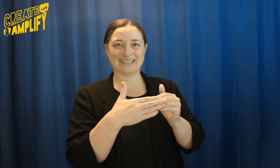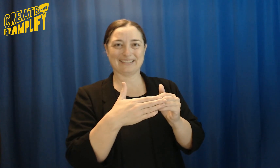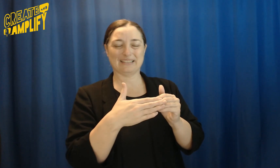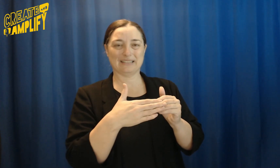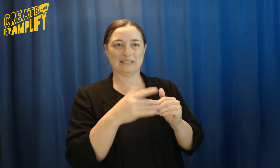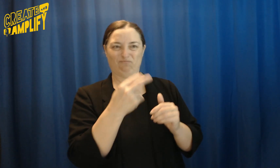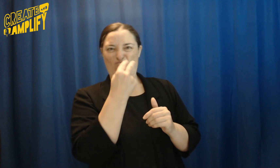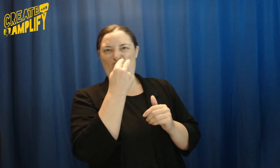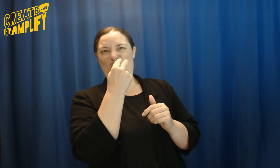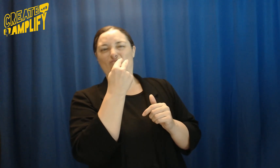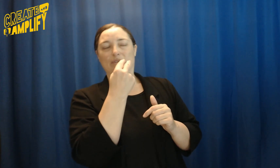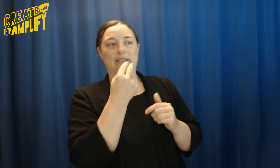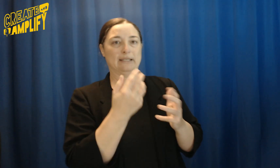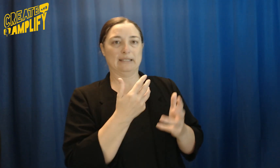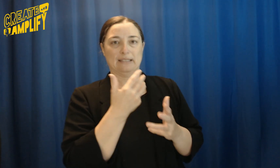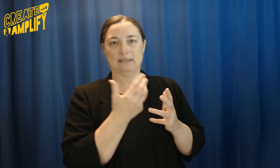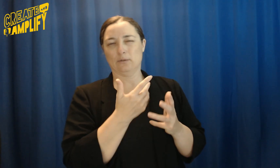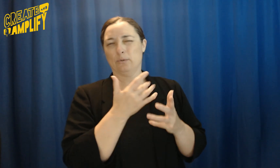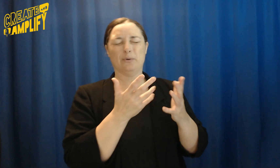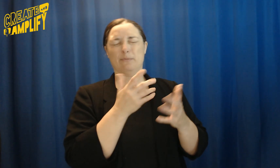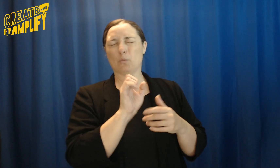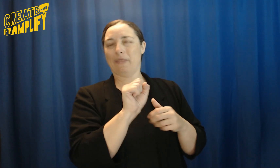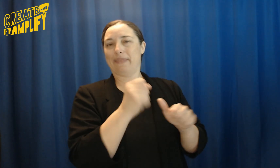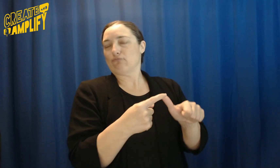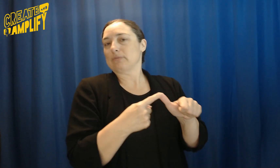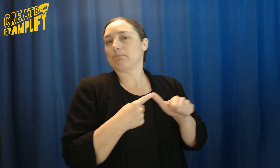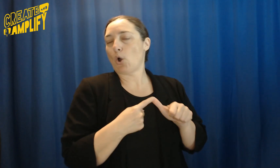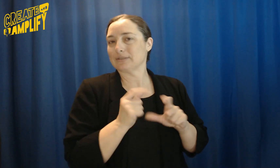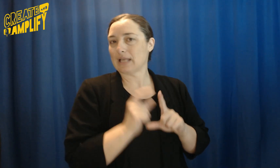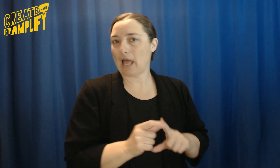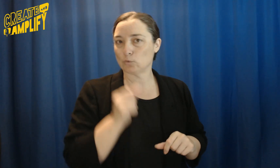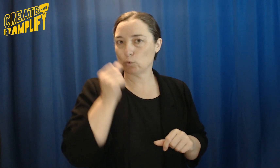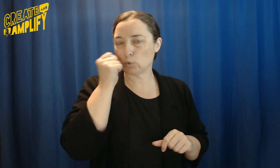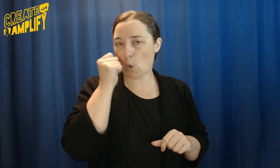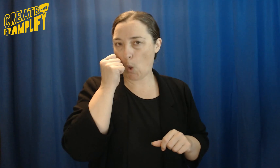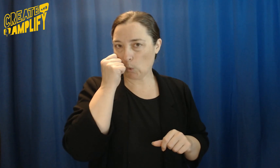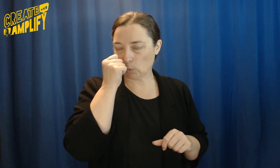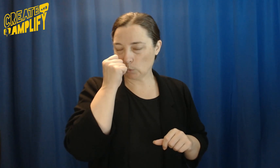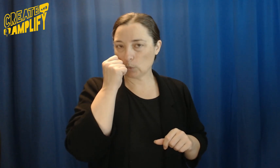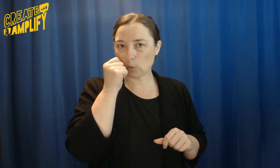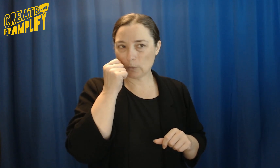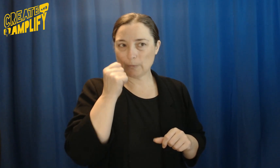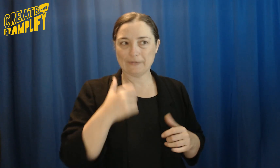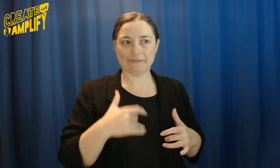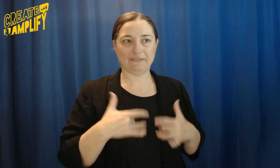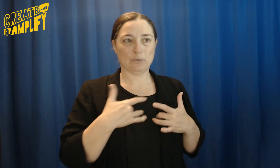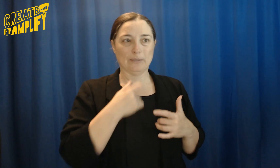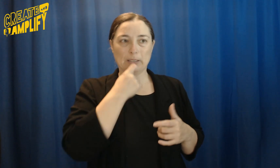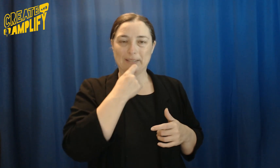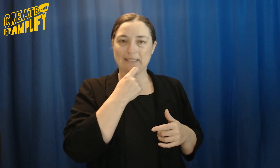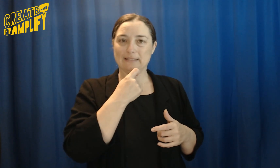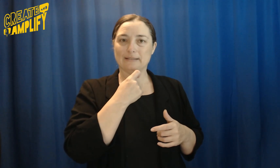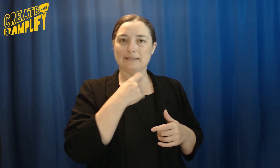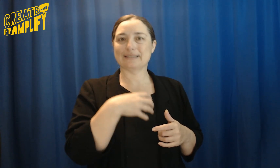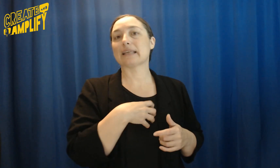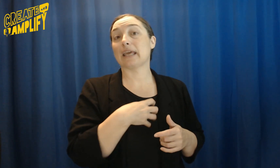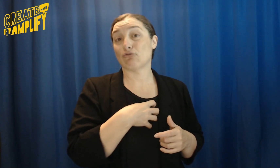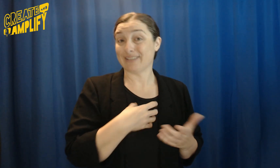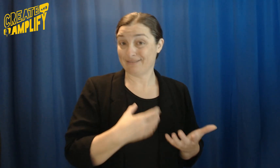disapproval, or they might roll their eyes, or, and that feels really, really scary to do, because it's a vulnerable position. They've got their